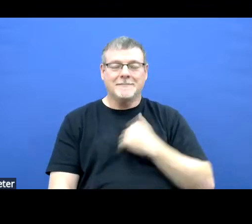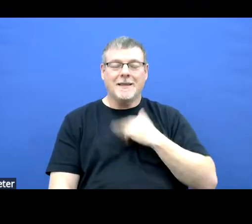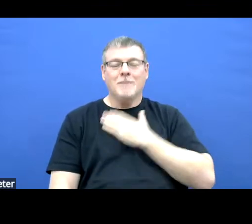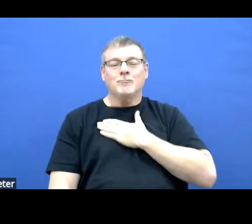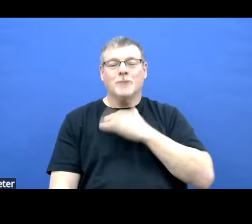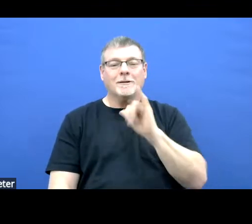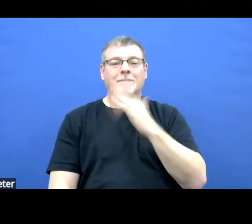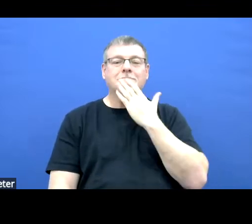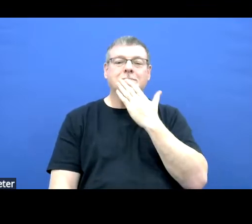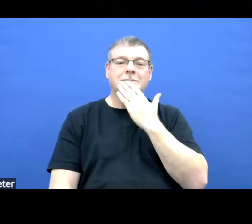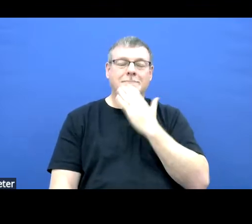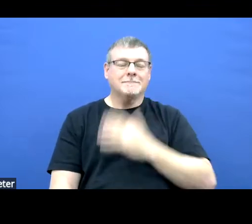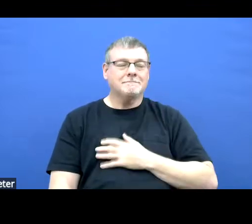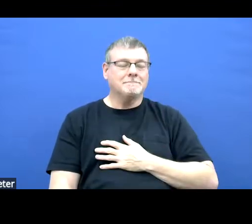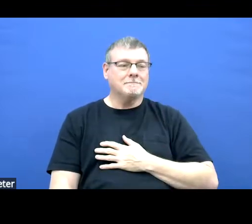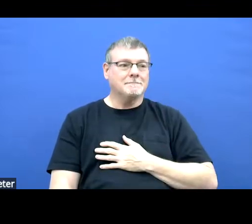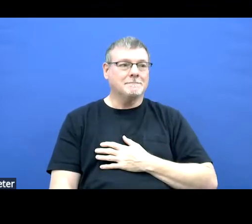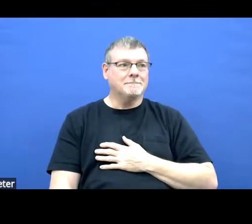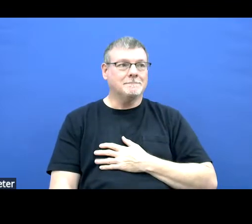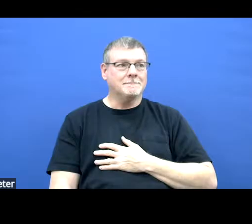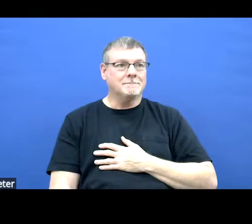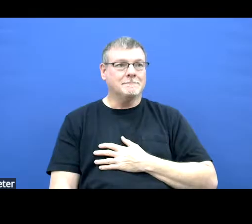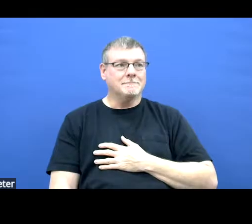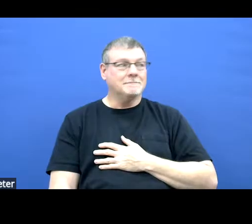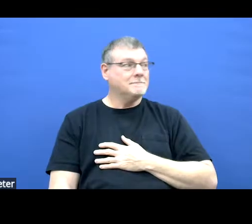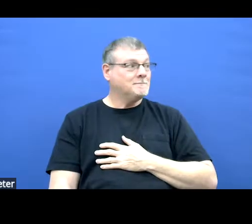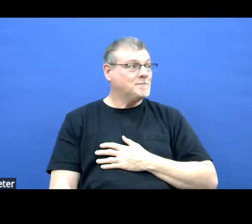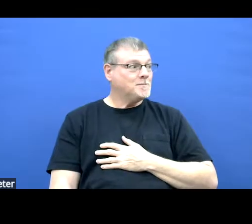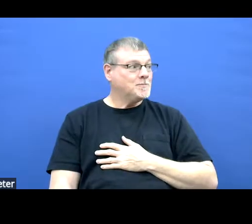you. I'm good.